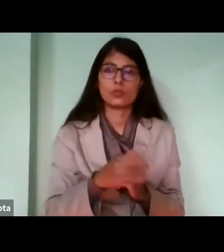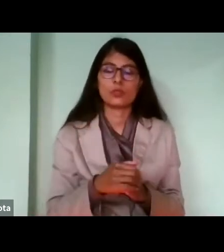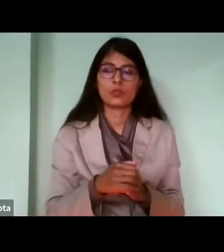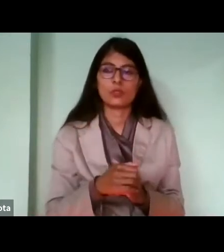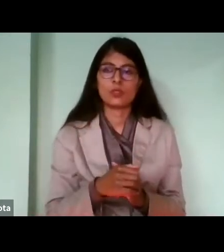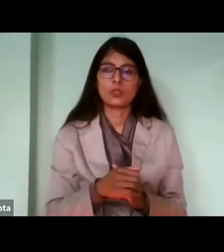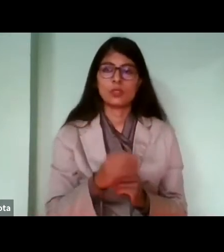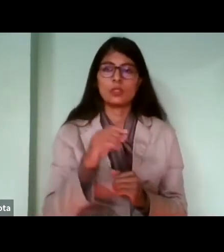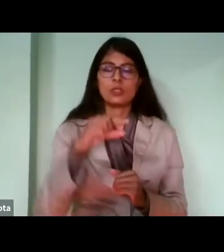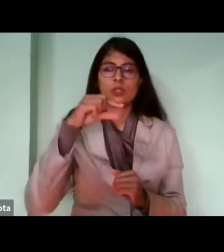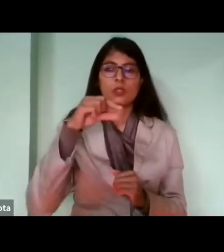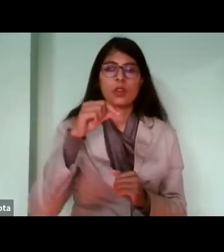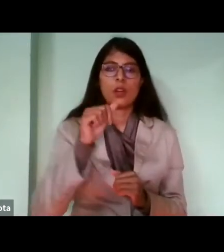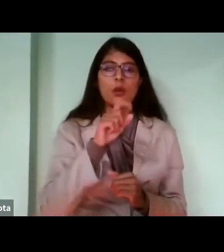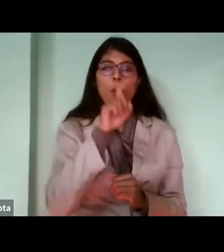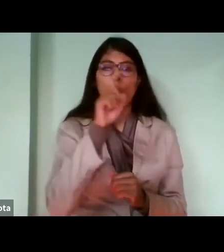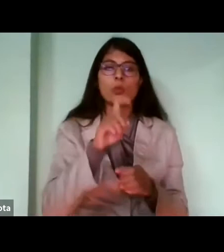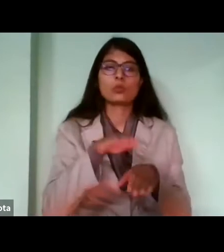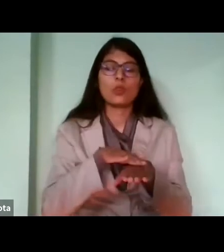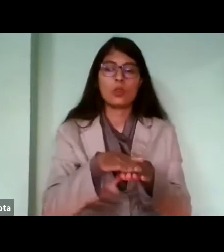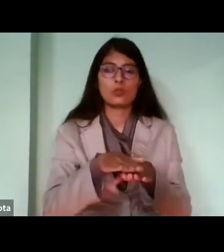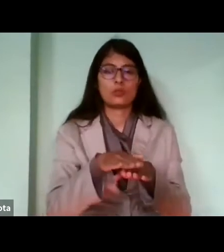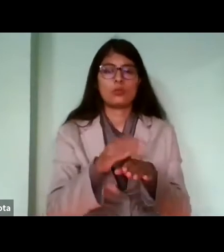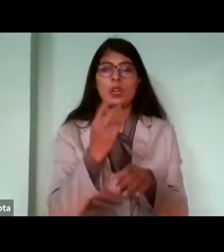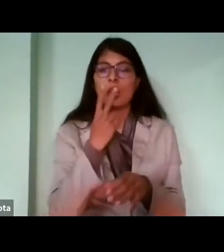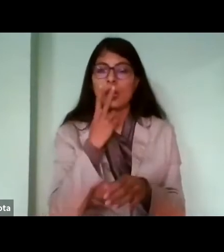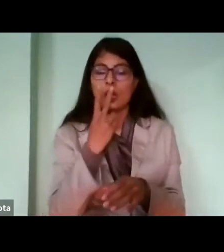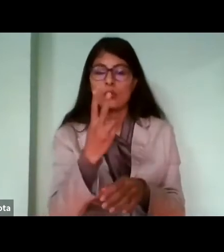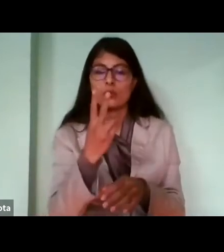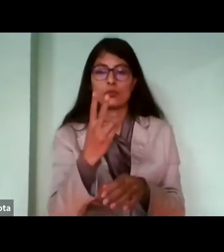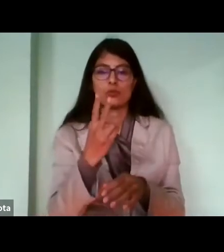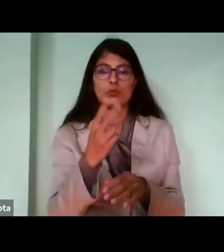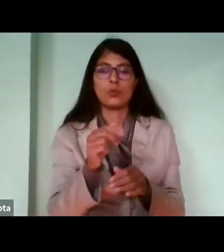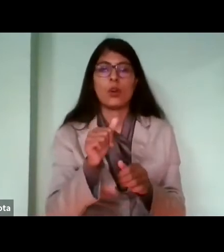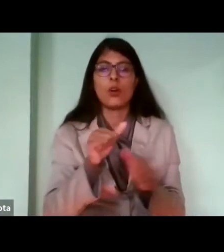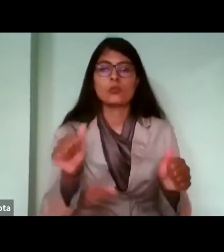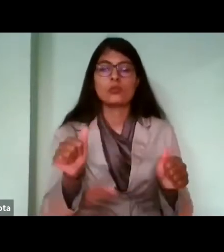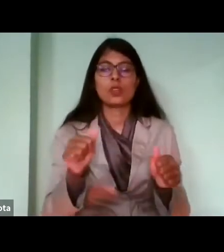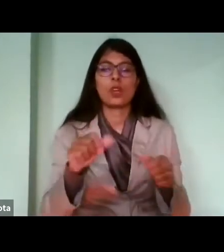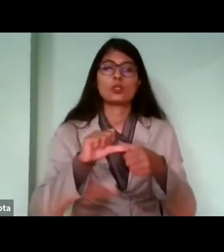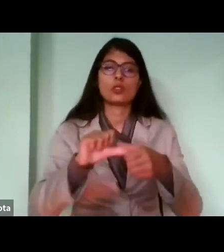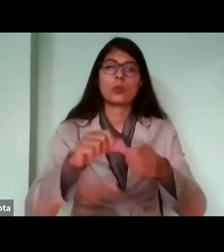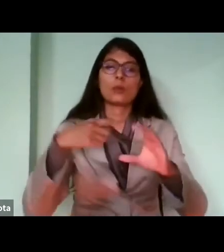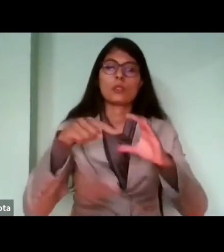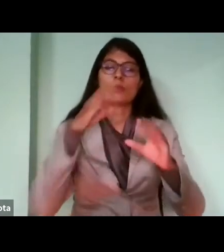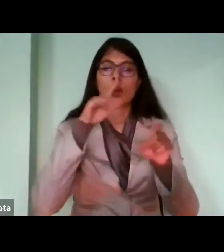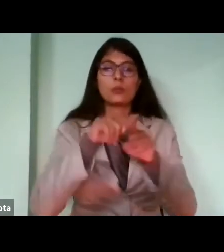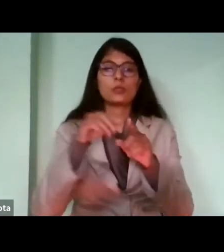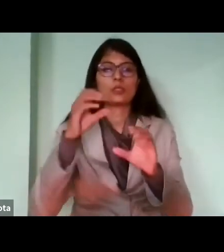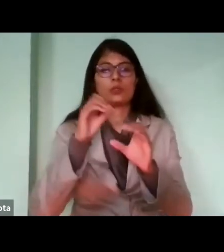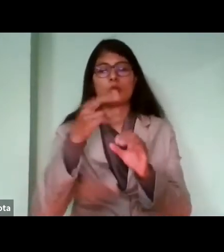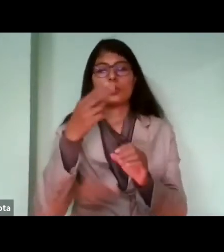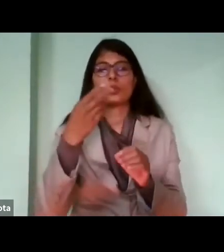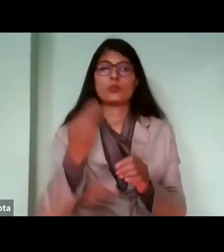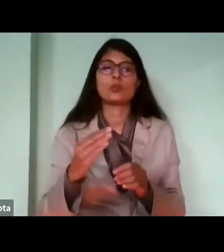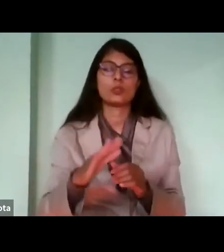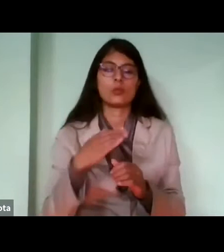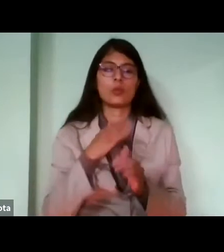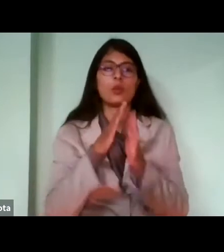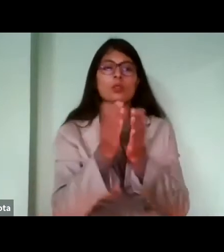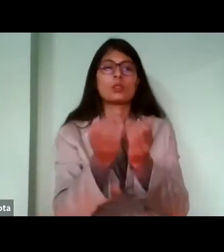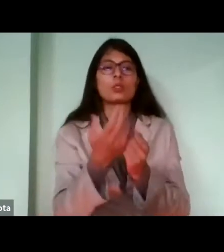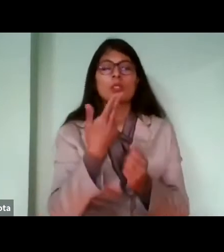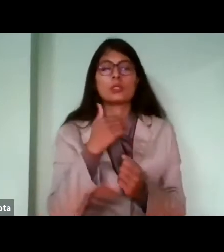Q&A, and I might incorporate some of the questions with specific panelists when they are there. But I think the first and